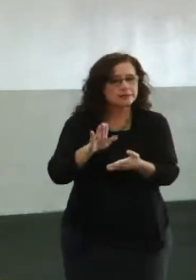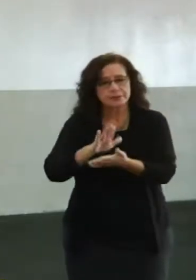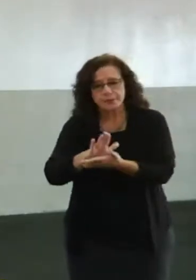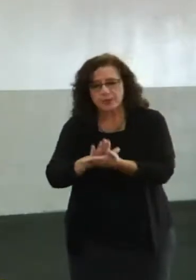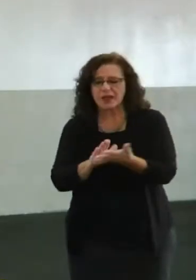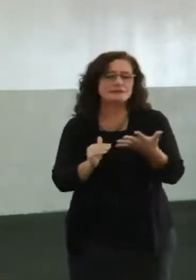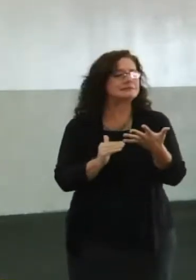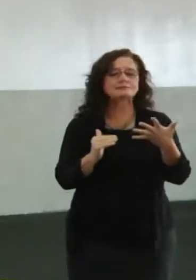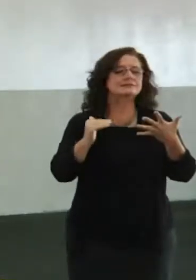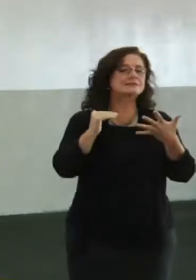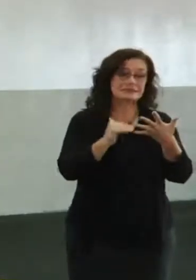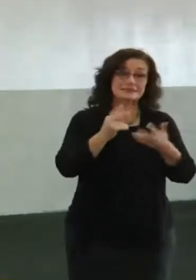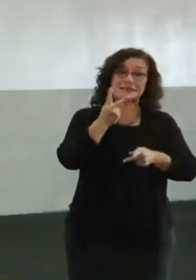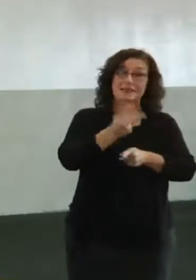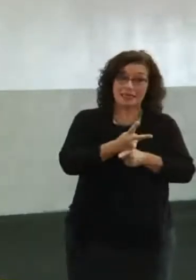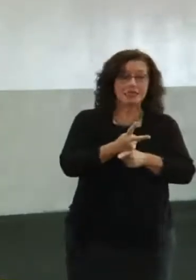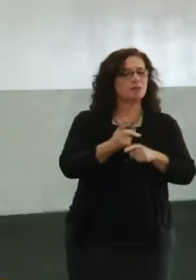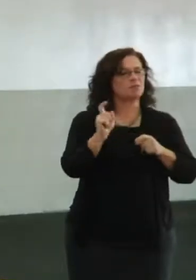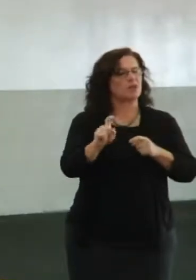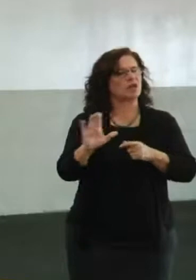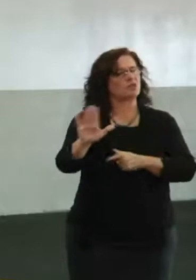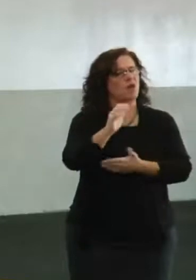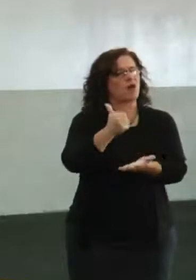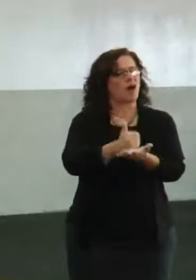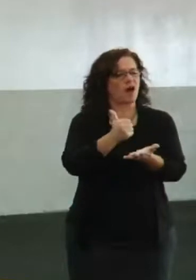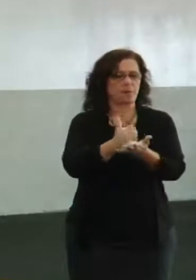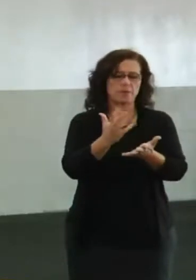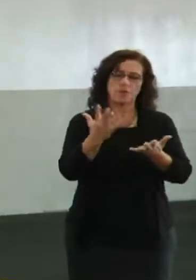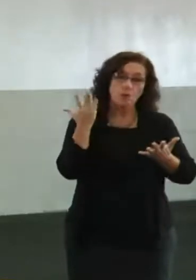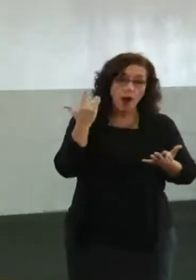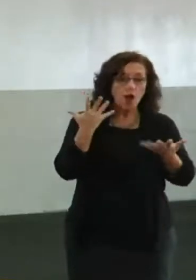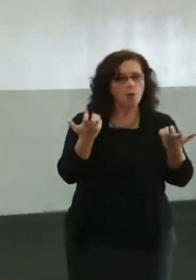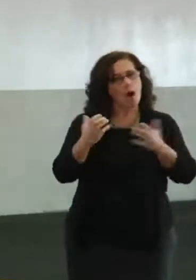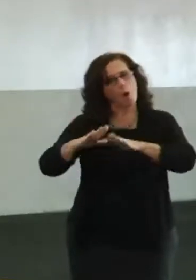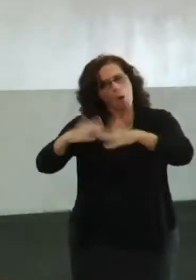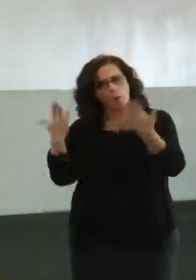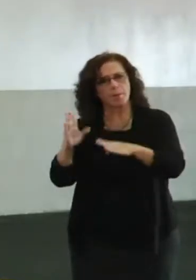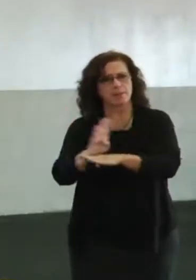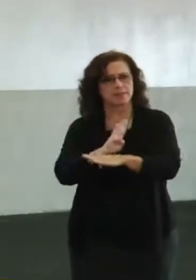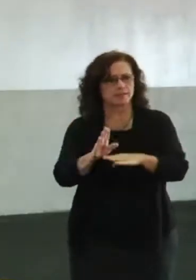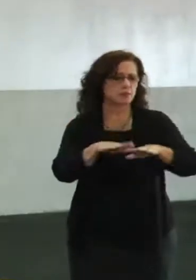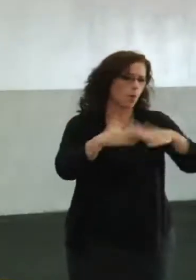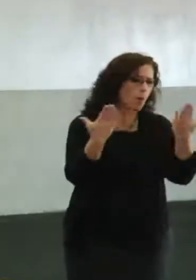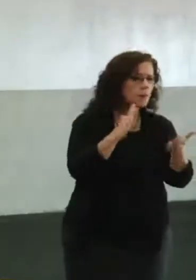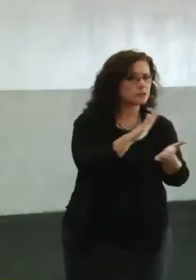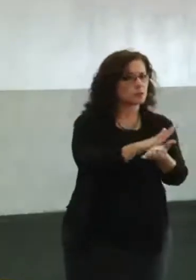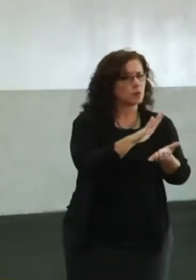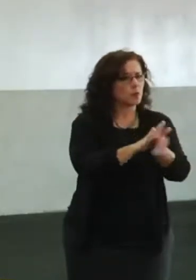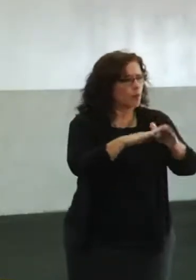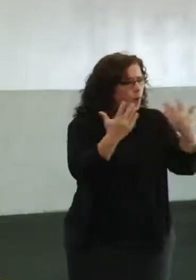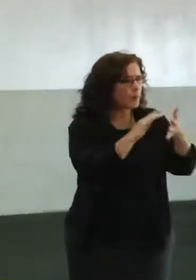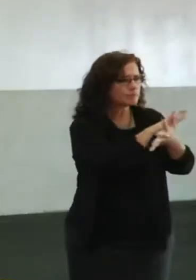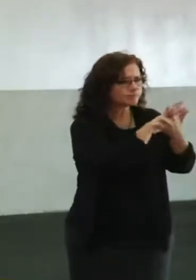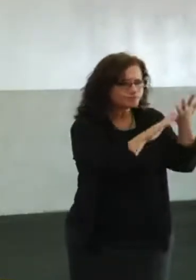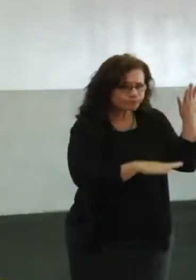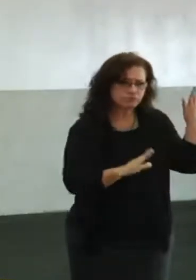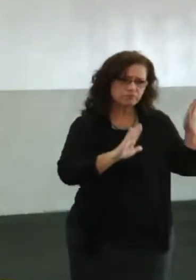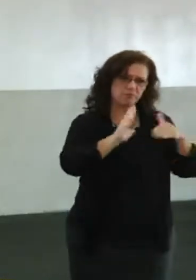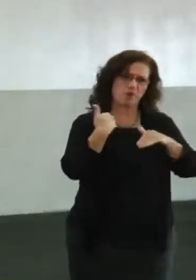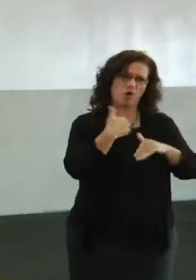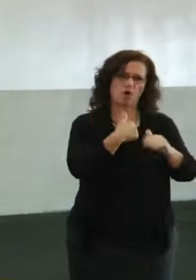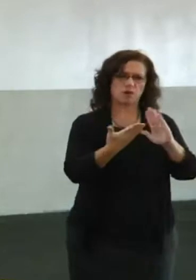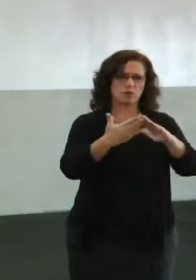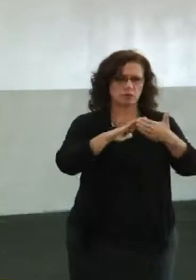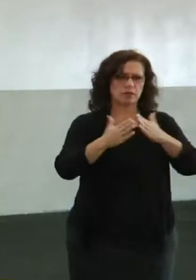do that, we need all of your help. I know the rules have kind of opened a little bit with Halloween, where it went from